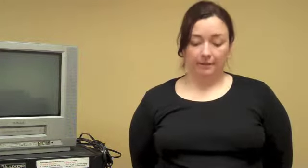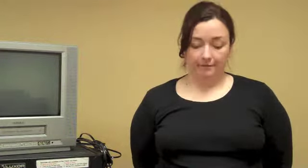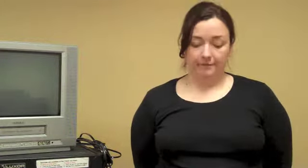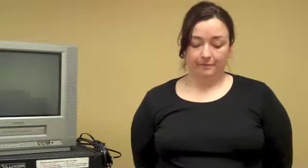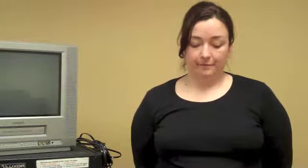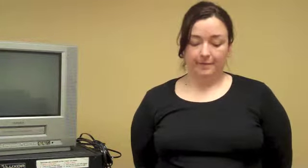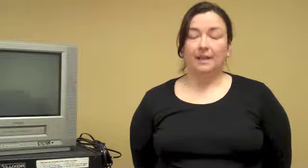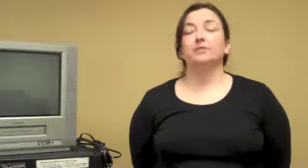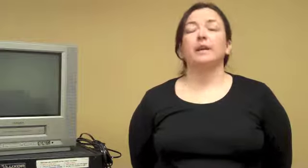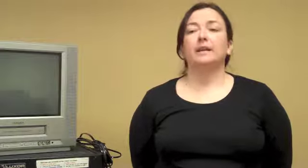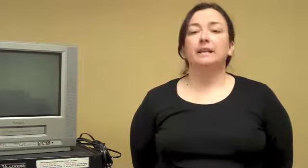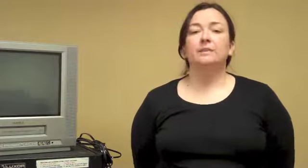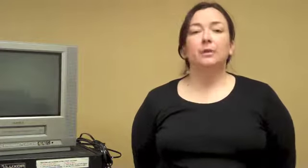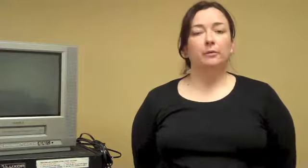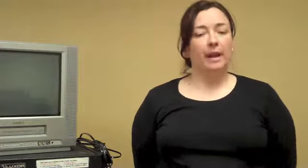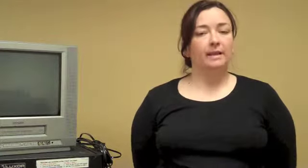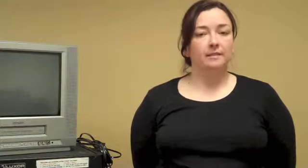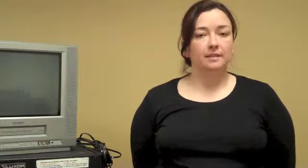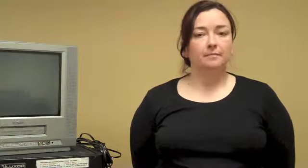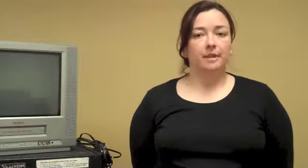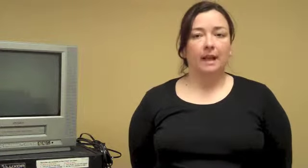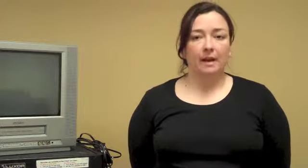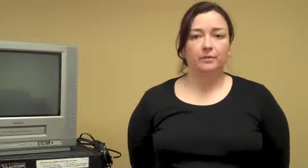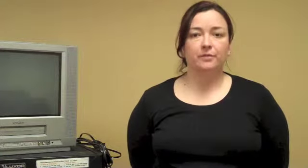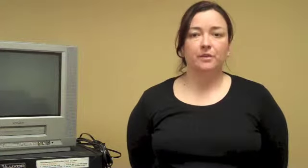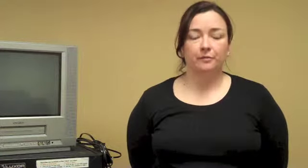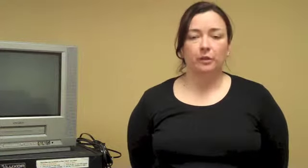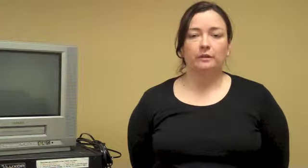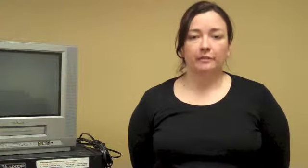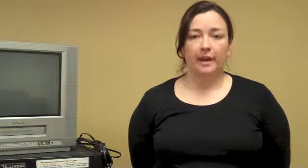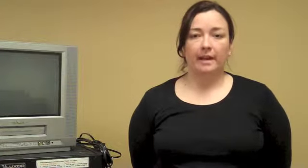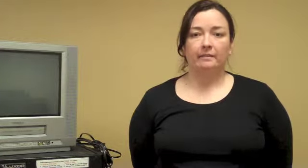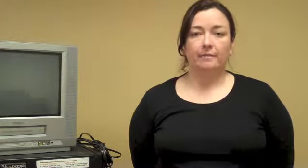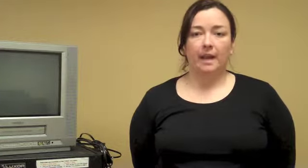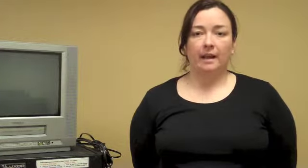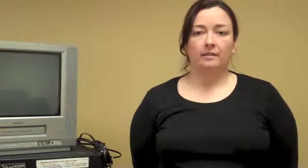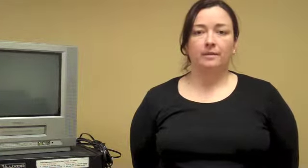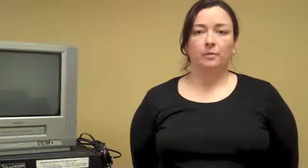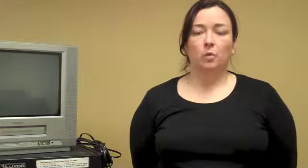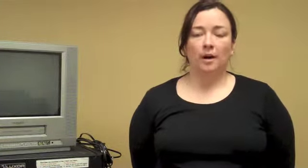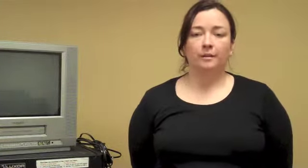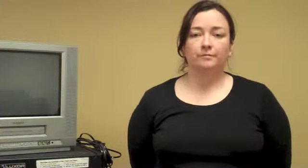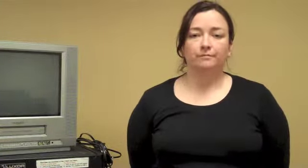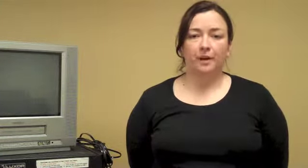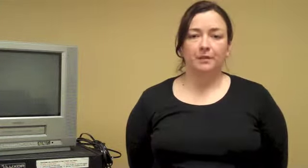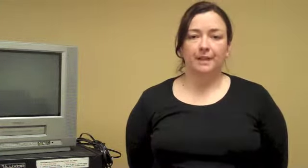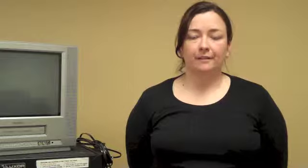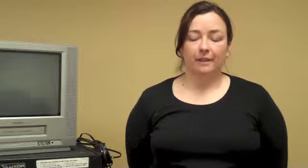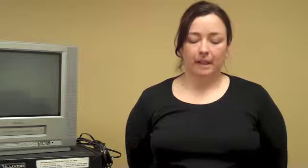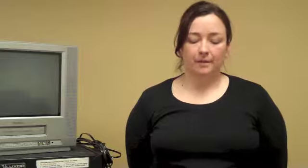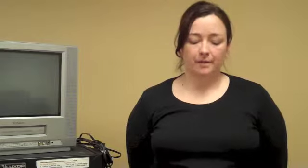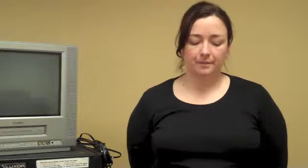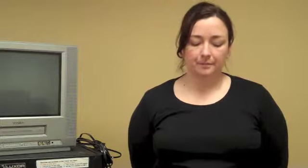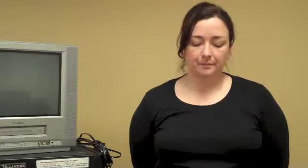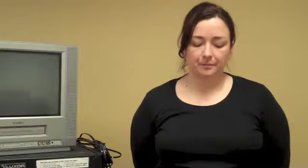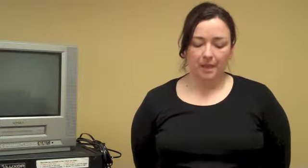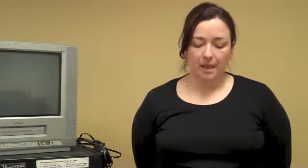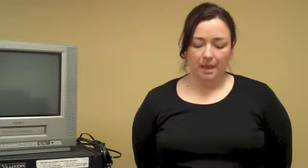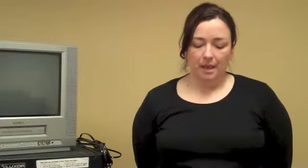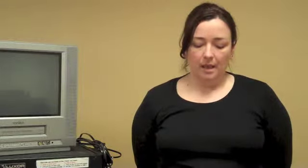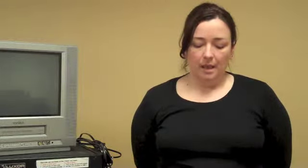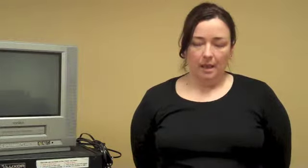example of saturated is when it rains. The clouds get full of rain and the water falls out of the clouds.